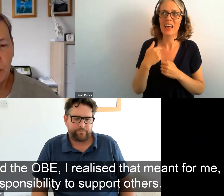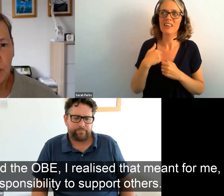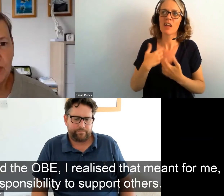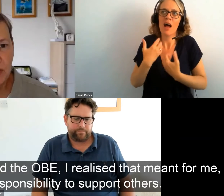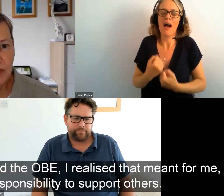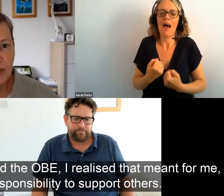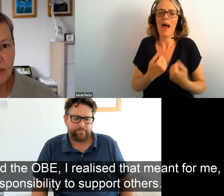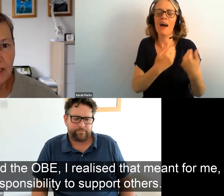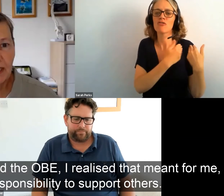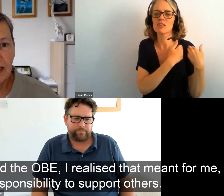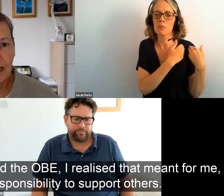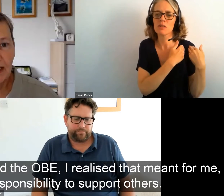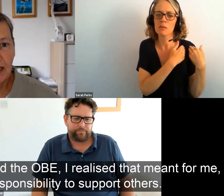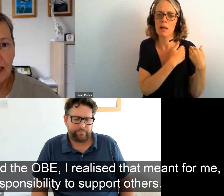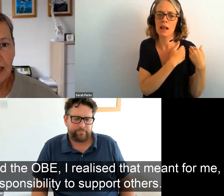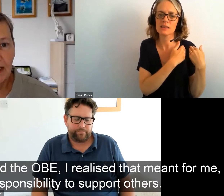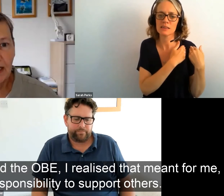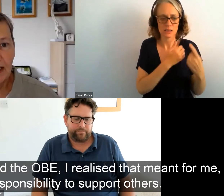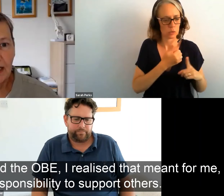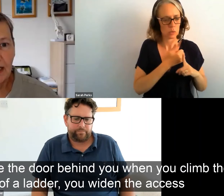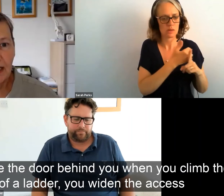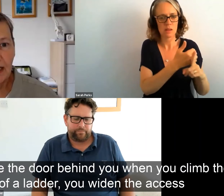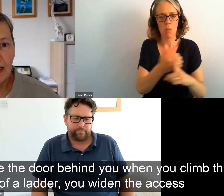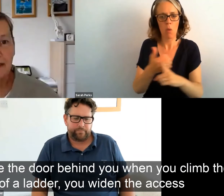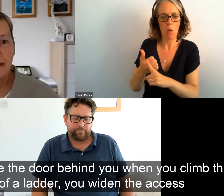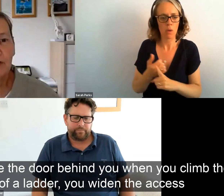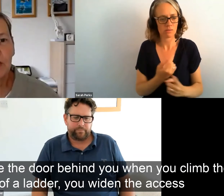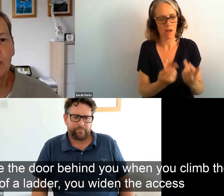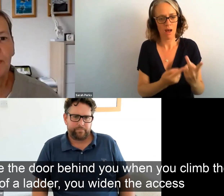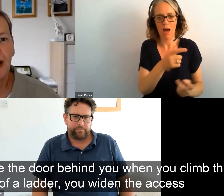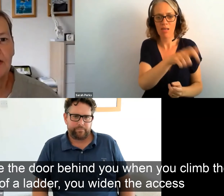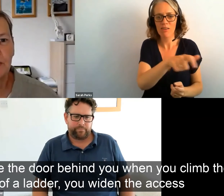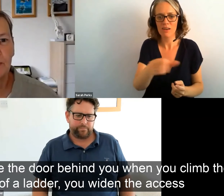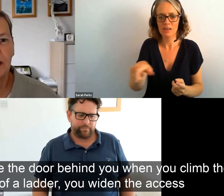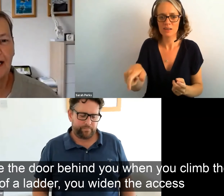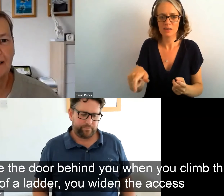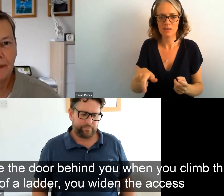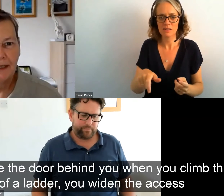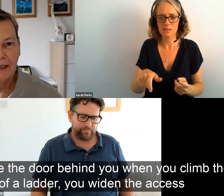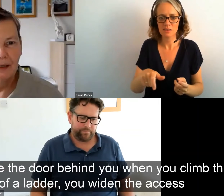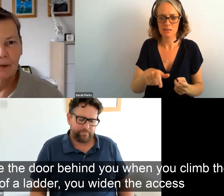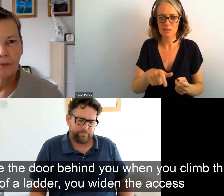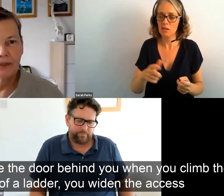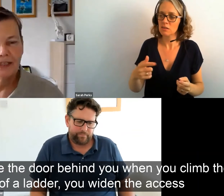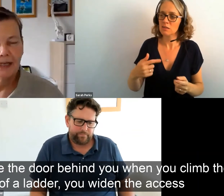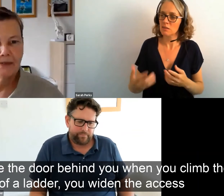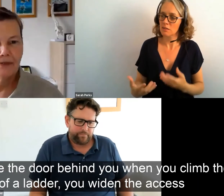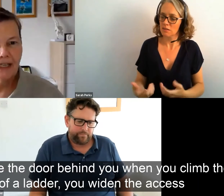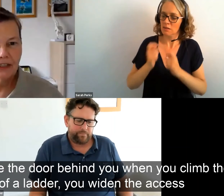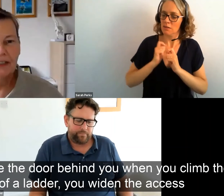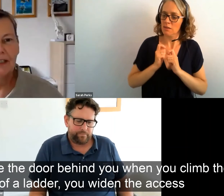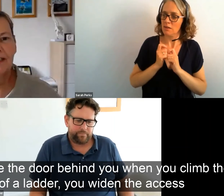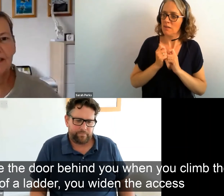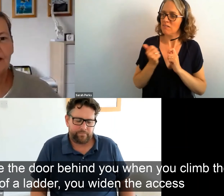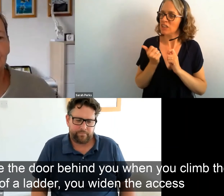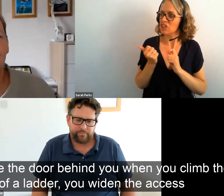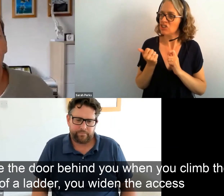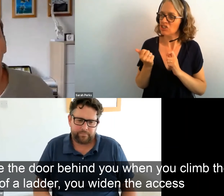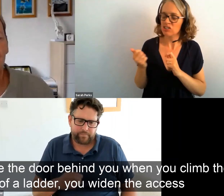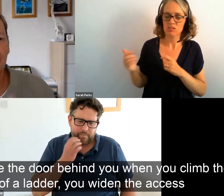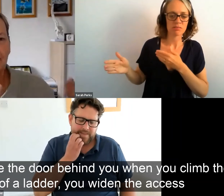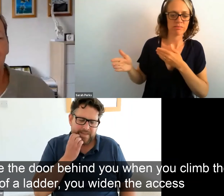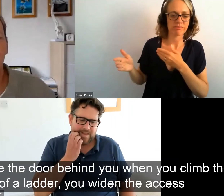responsibility to support others. You don't close the door behind you when you climb up the steps of a